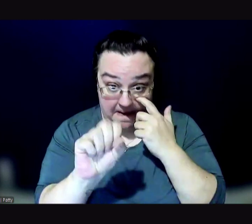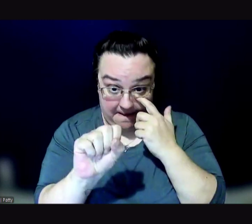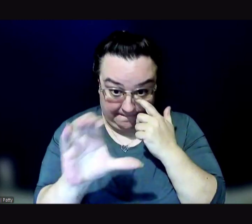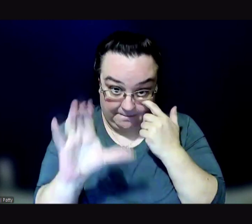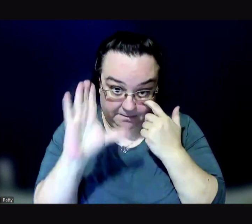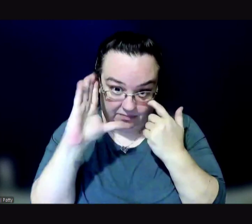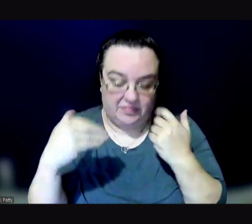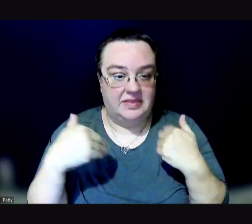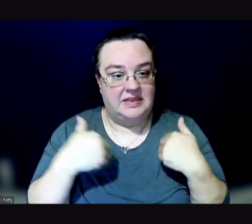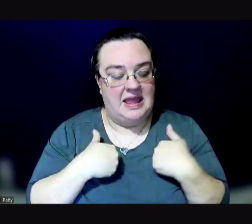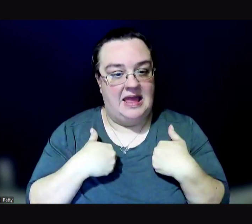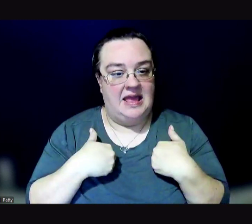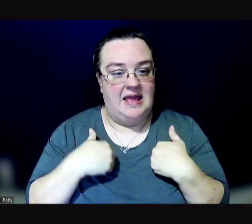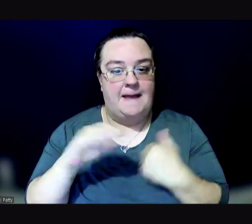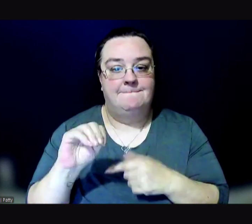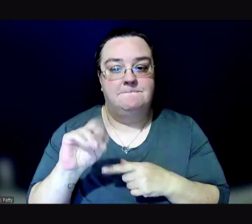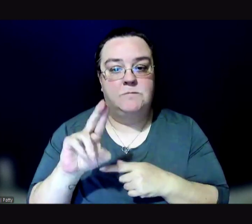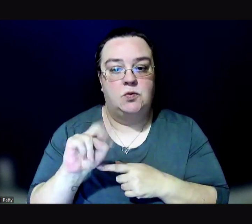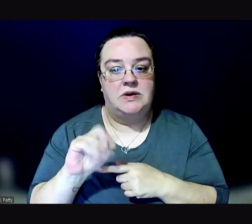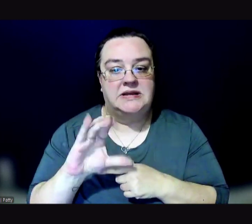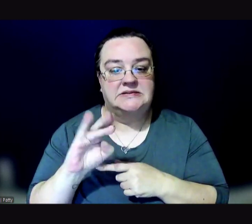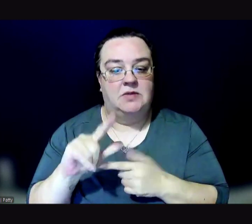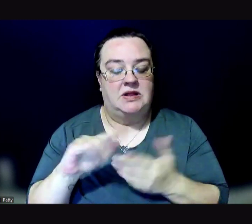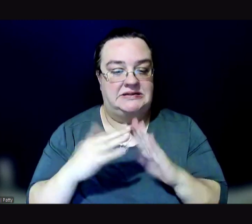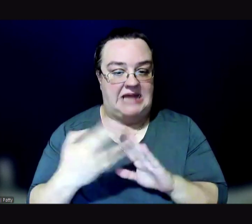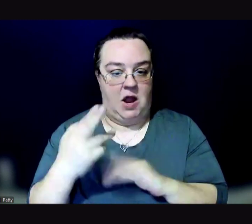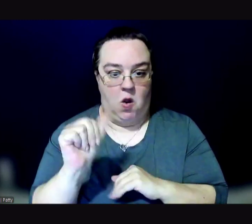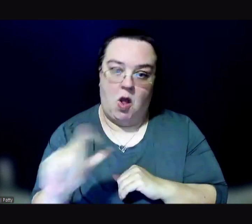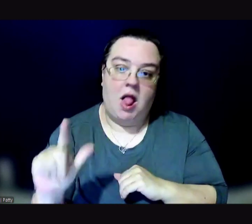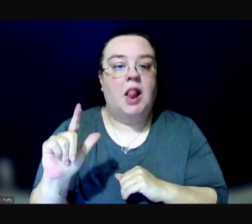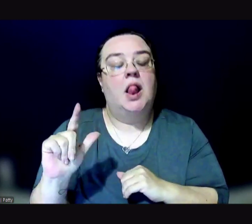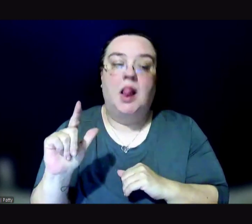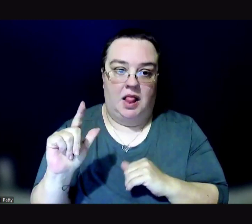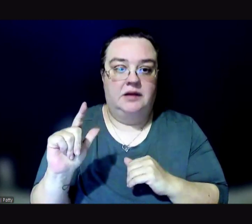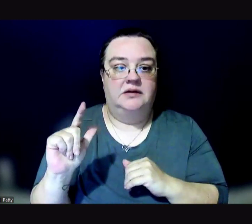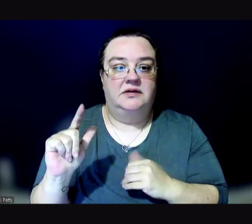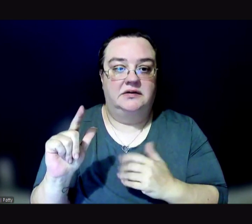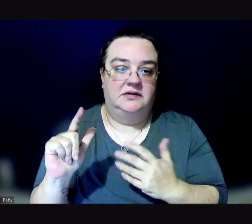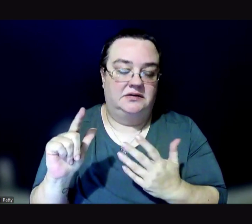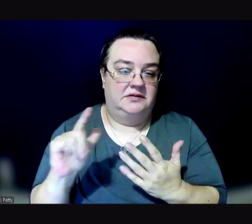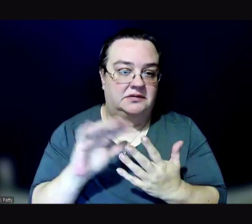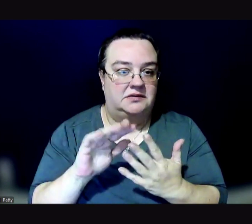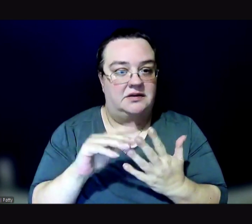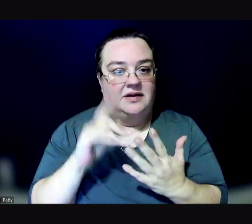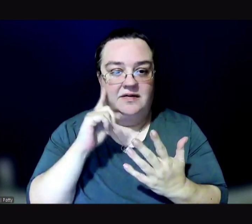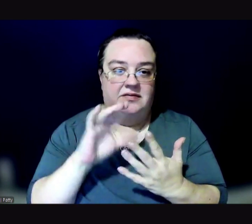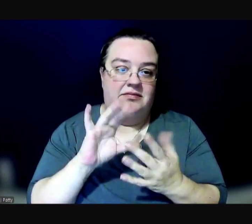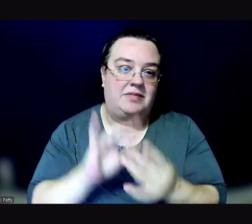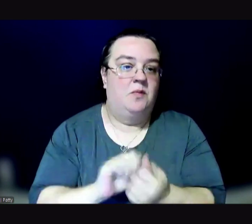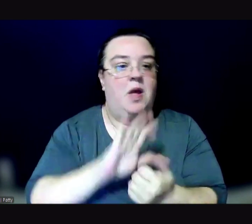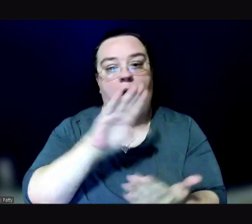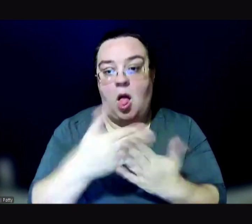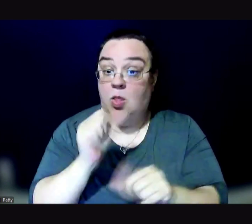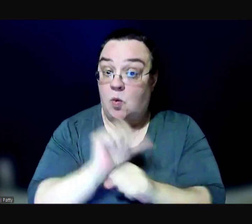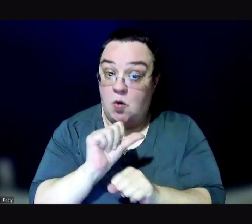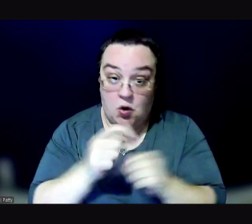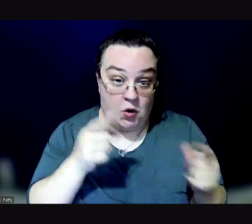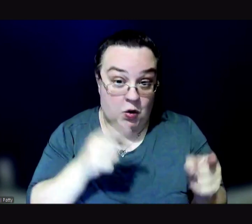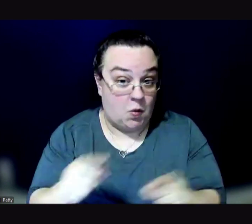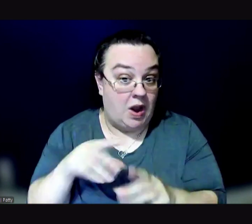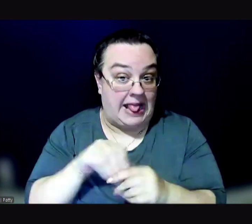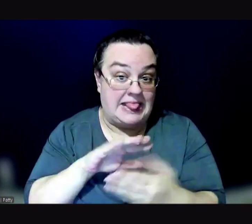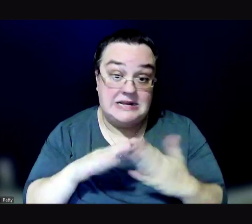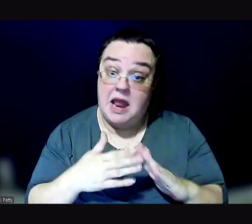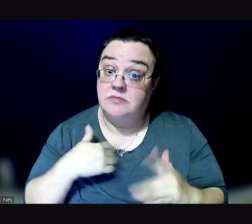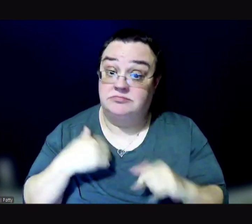having a municipal town hall in lieu of all the work that's going on in town. I highly recommend that